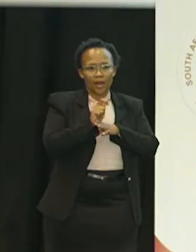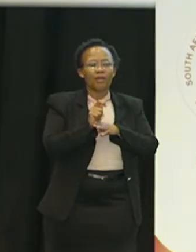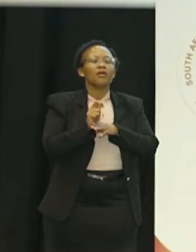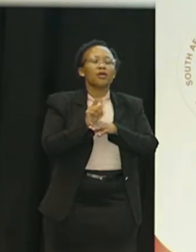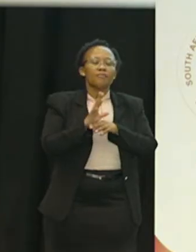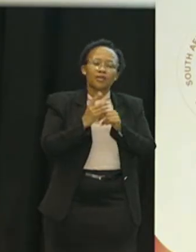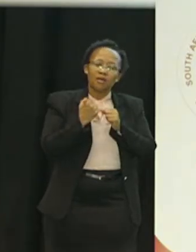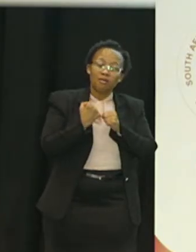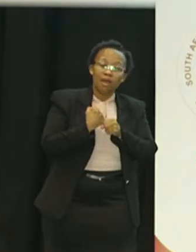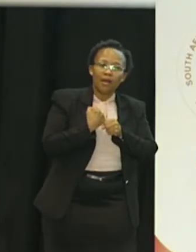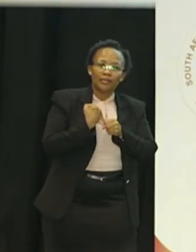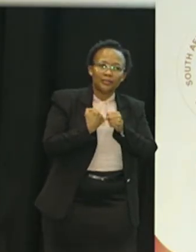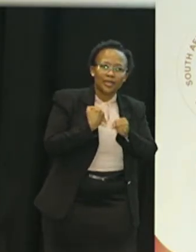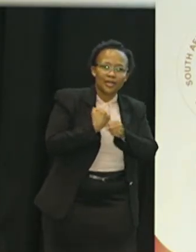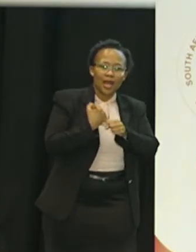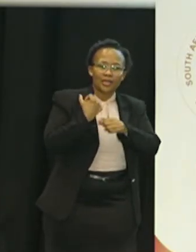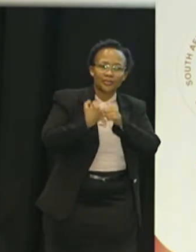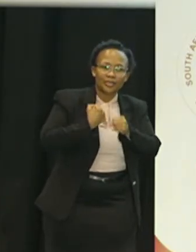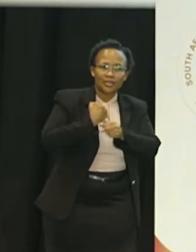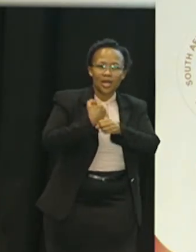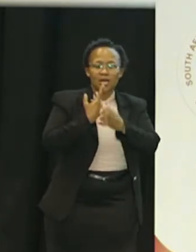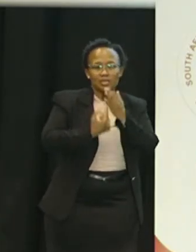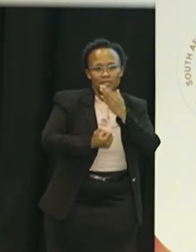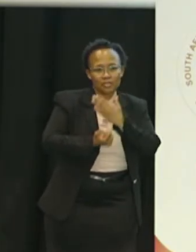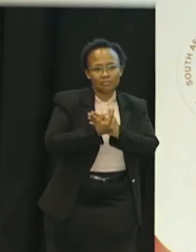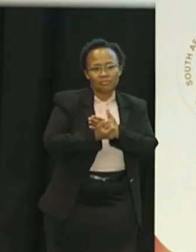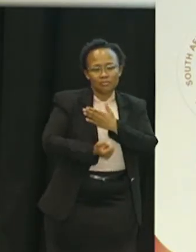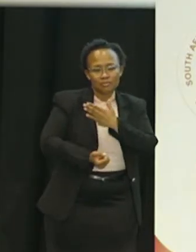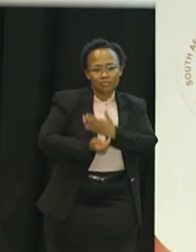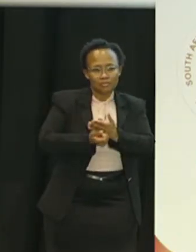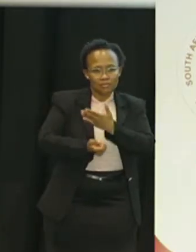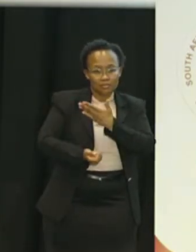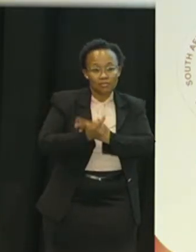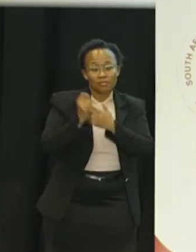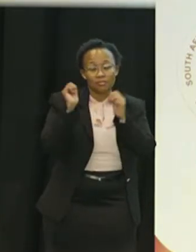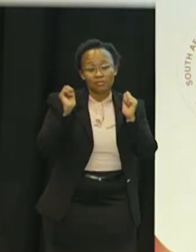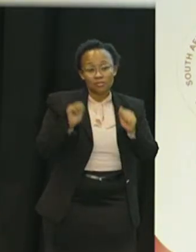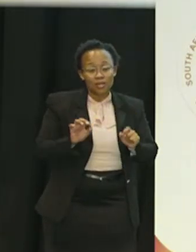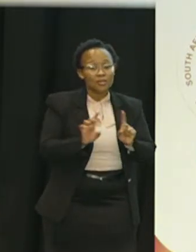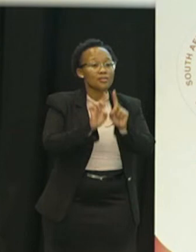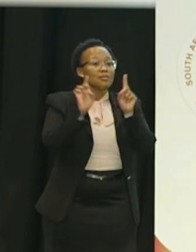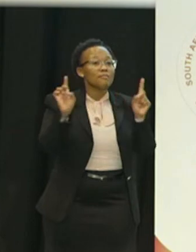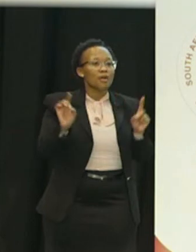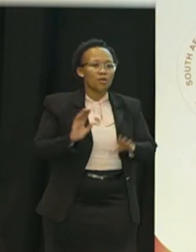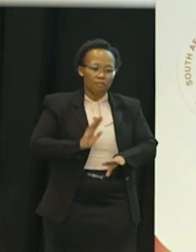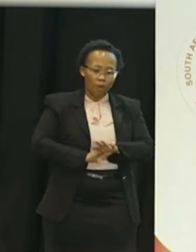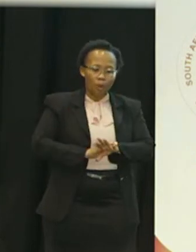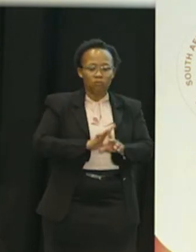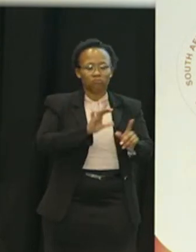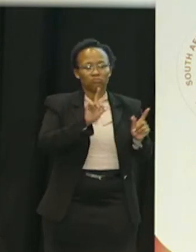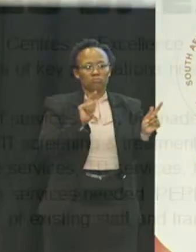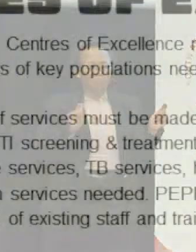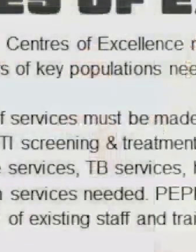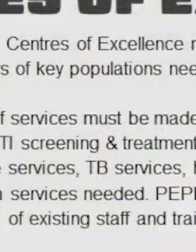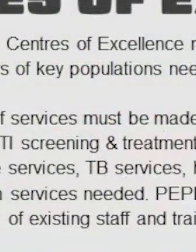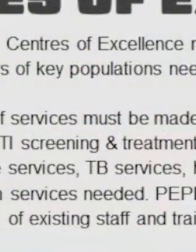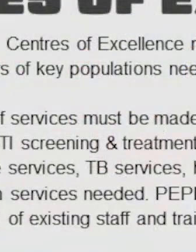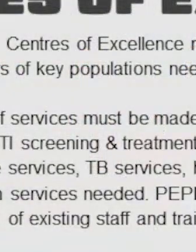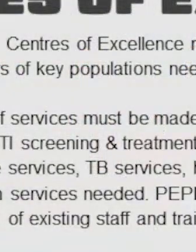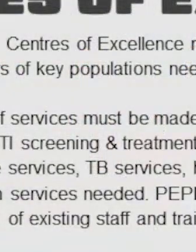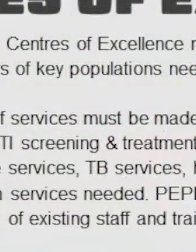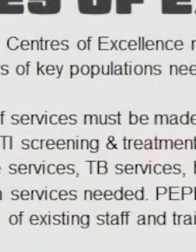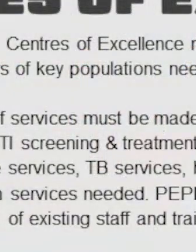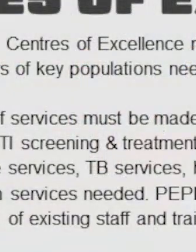for years, but there needs to be more, more culture change that needs to happen. It needs to be normalized